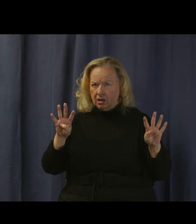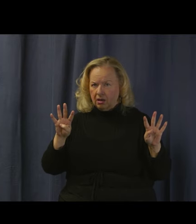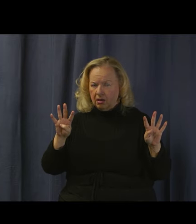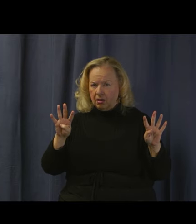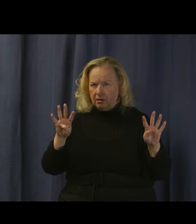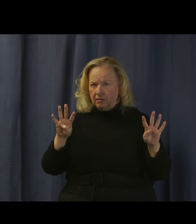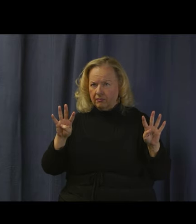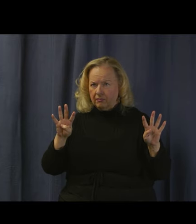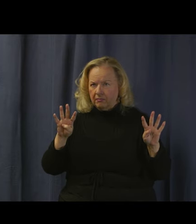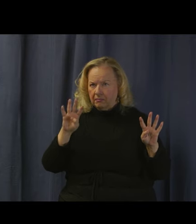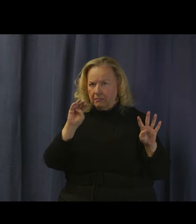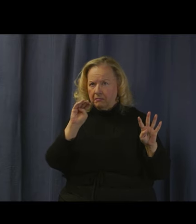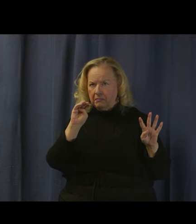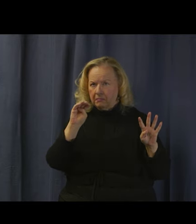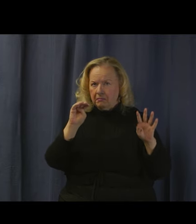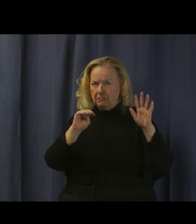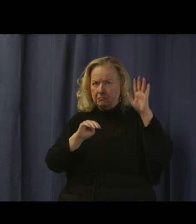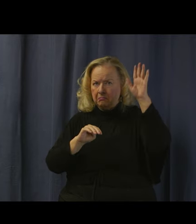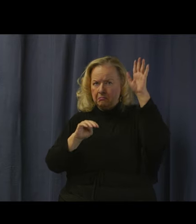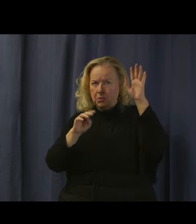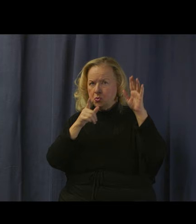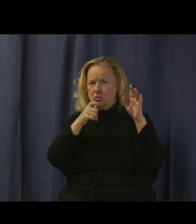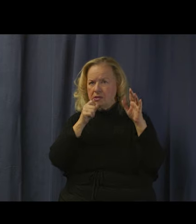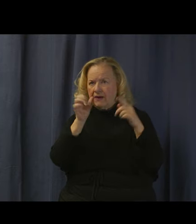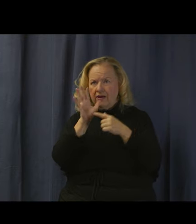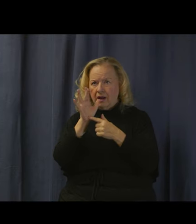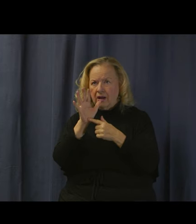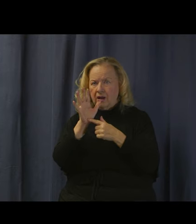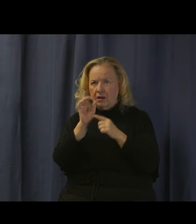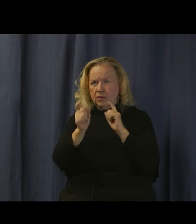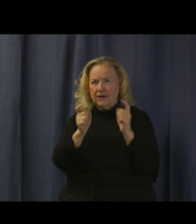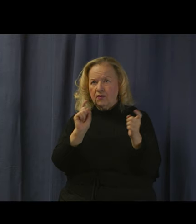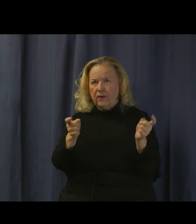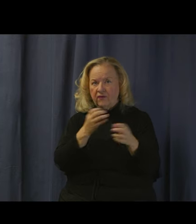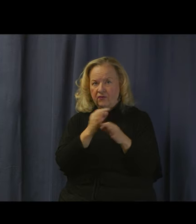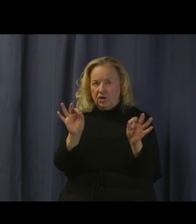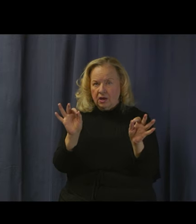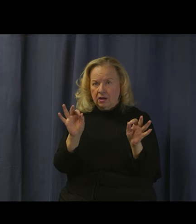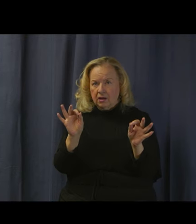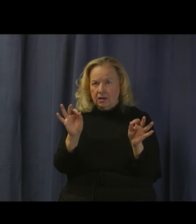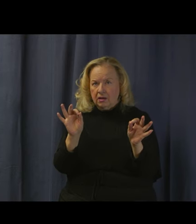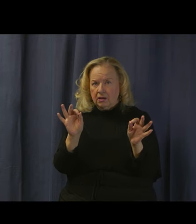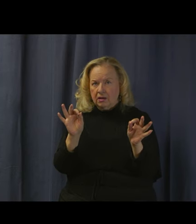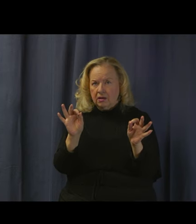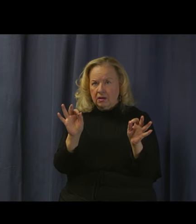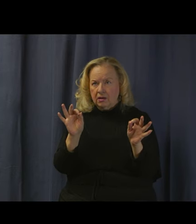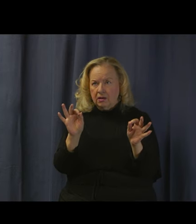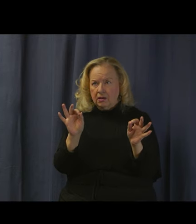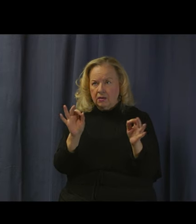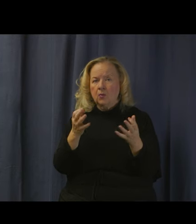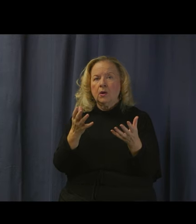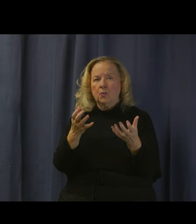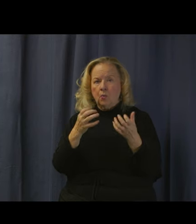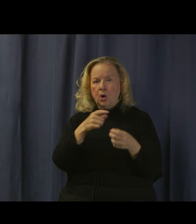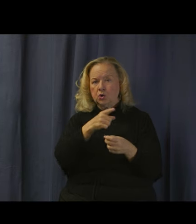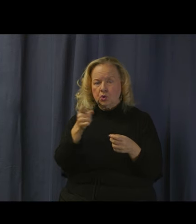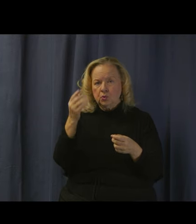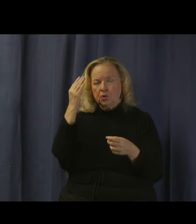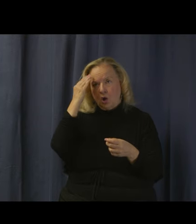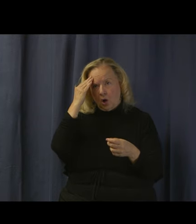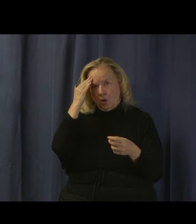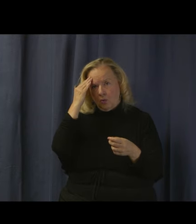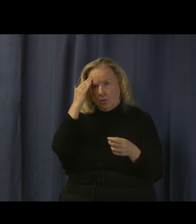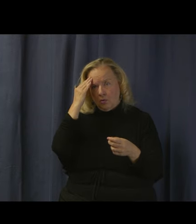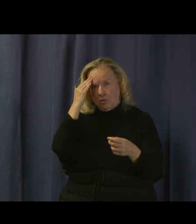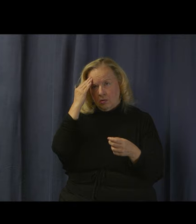in? We have some we're going to give away for free. And so we just wanted you to know that I'll try to get it done